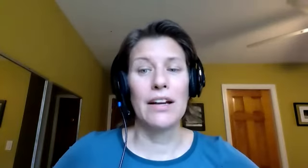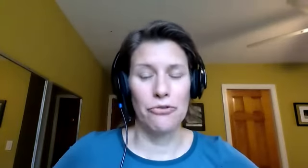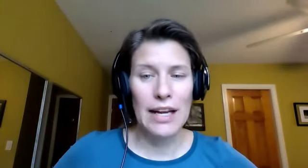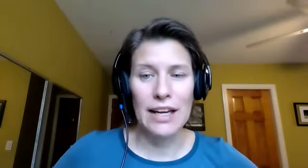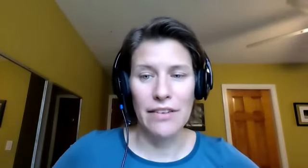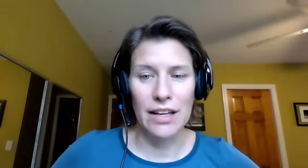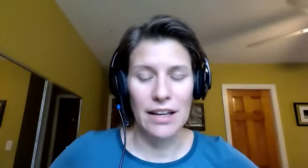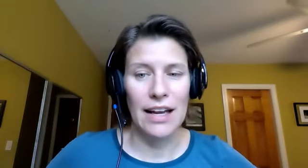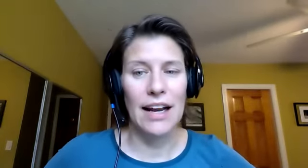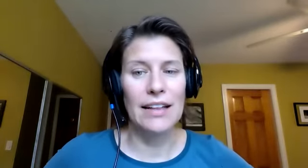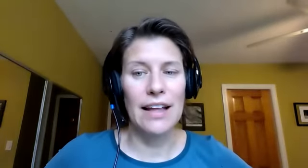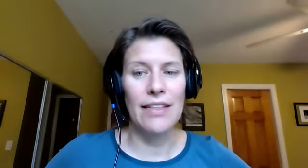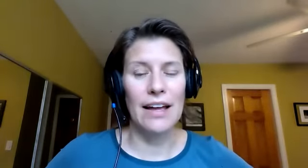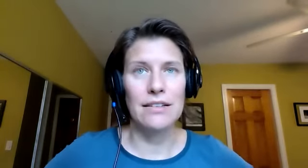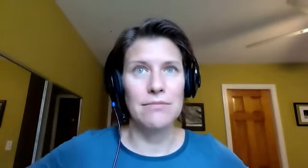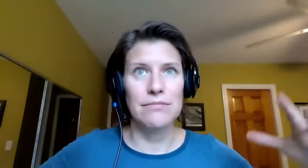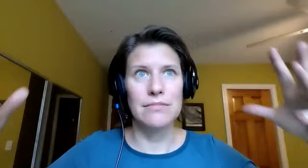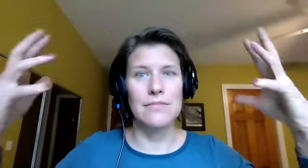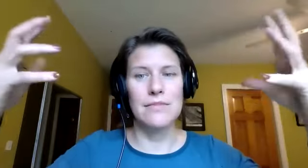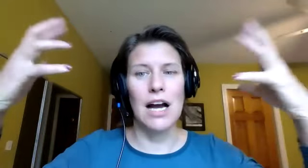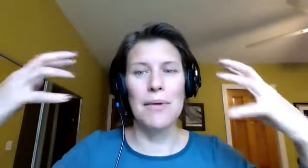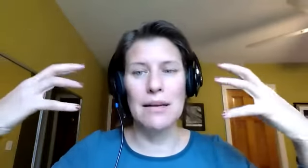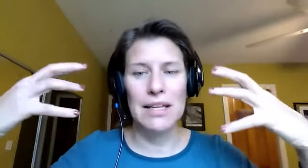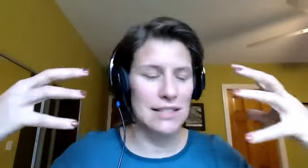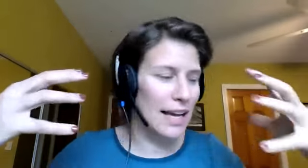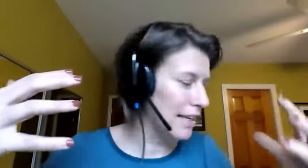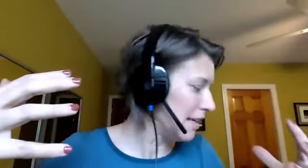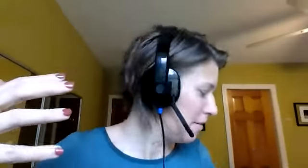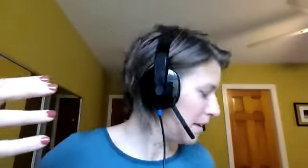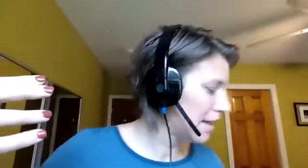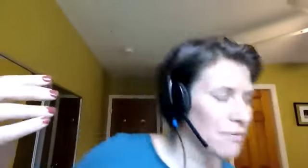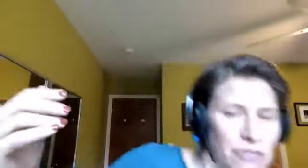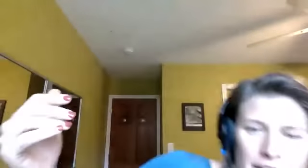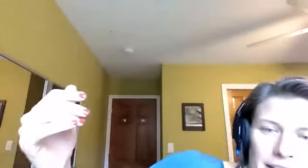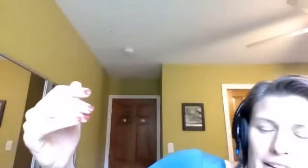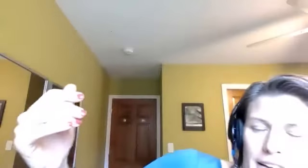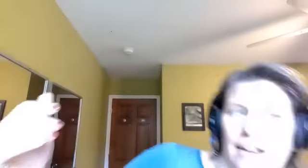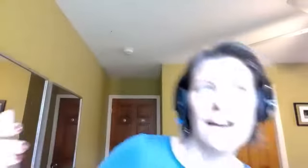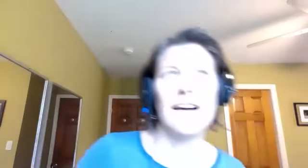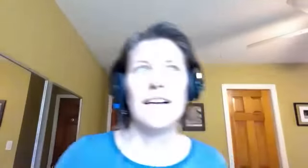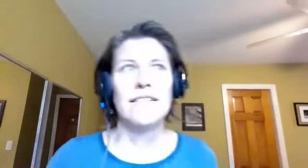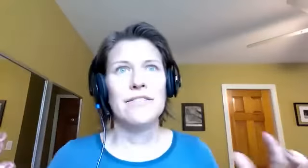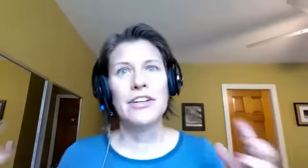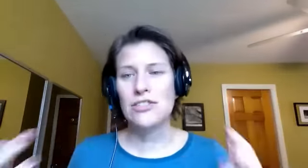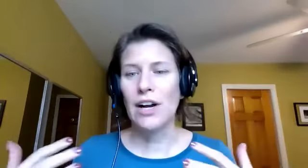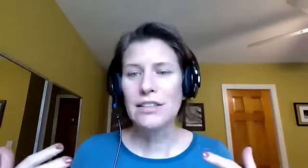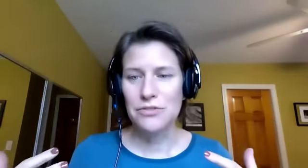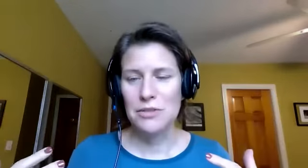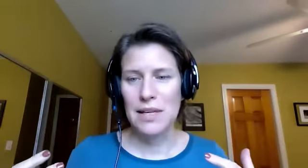got afraid of it. And I let that dominate my psyche and become very, very destructive to me.